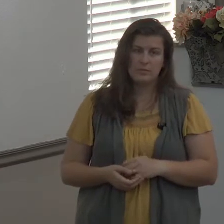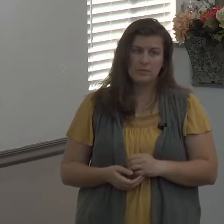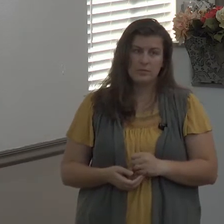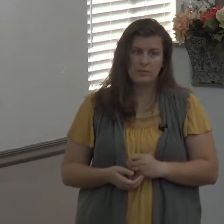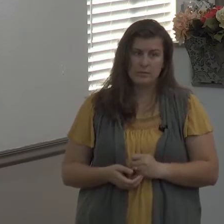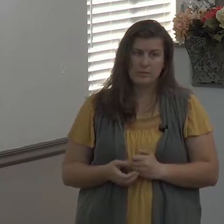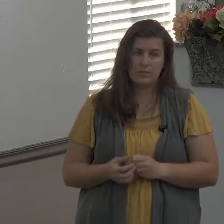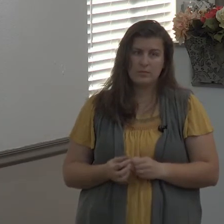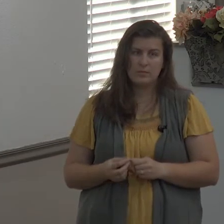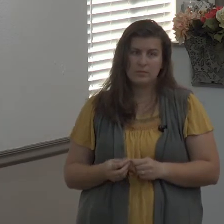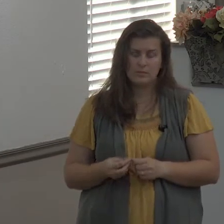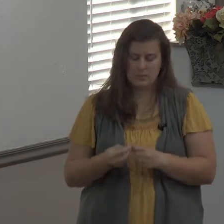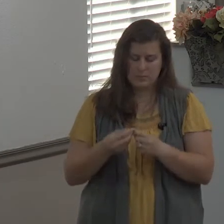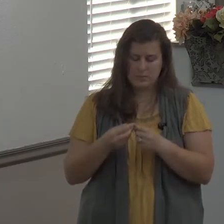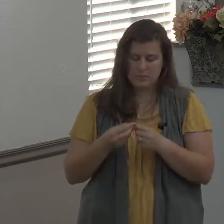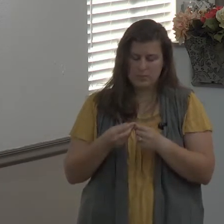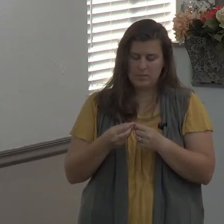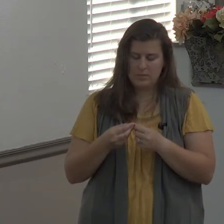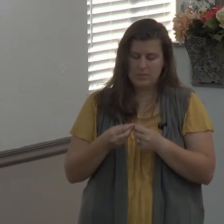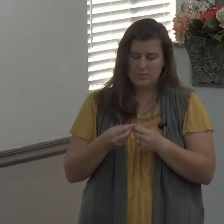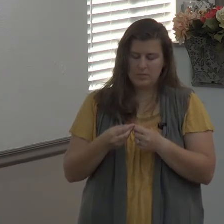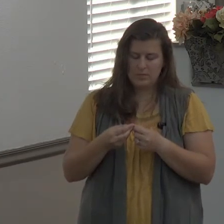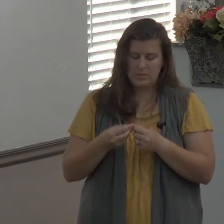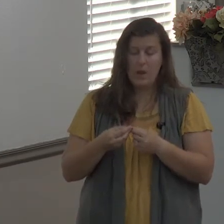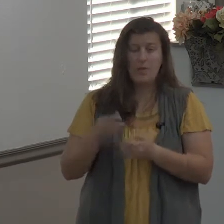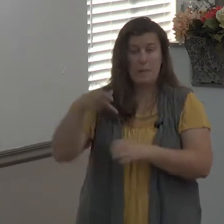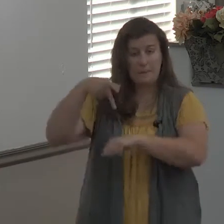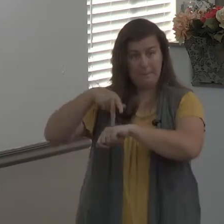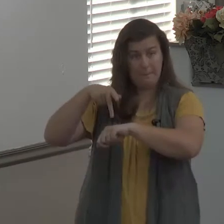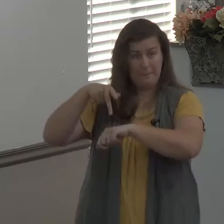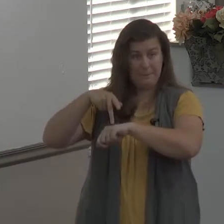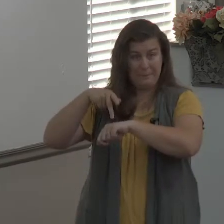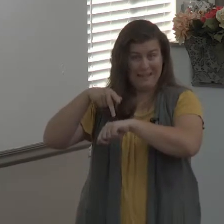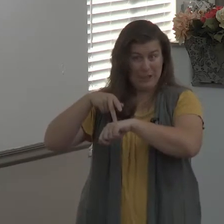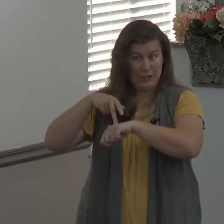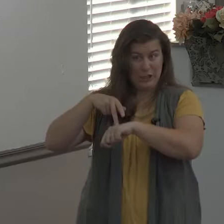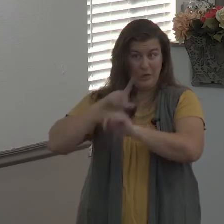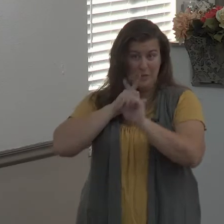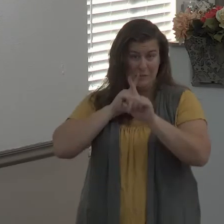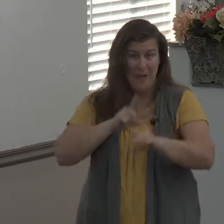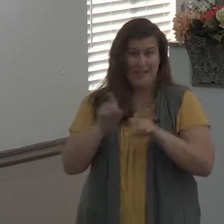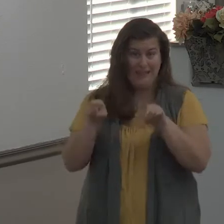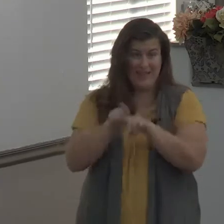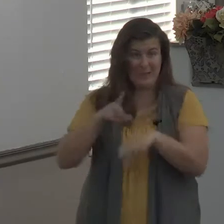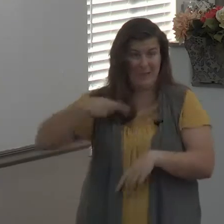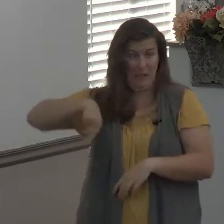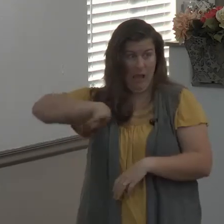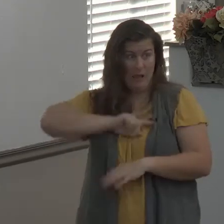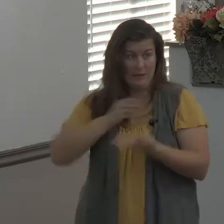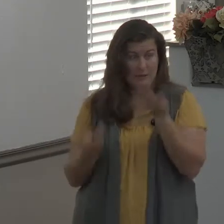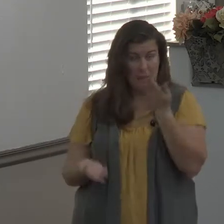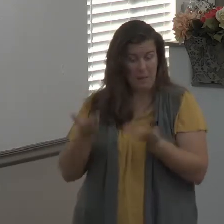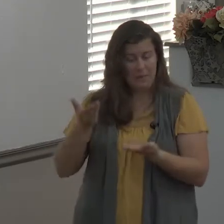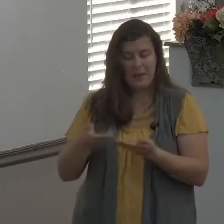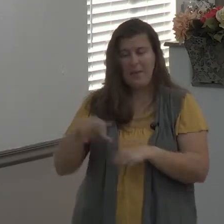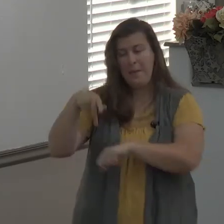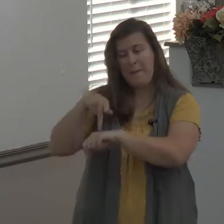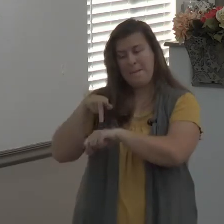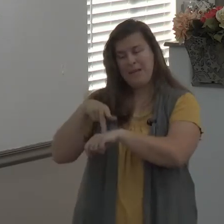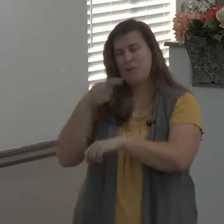battle. I'm going to go and they're going to accuse and they're going to attack and they're going to kill me. So Peter